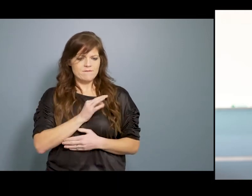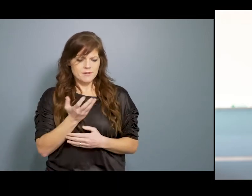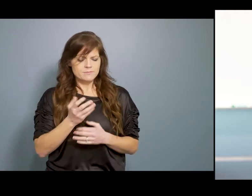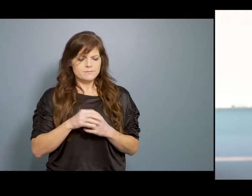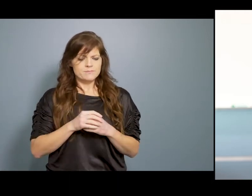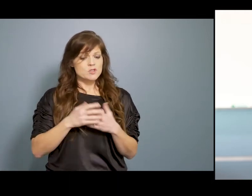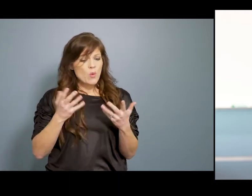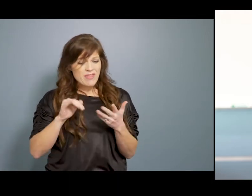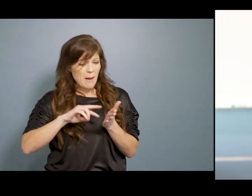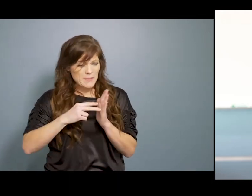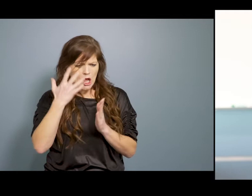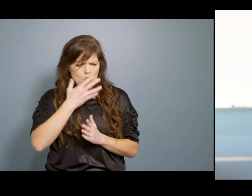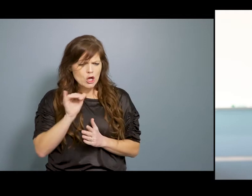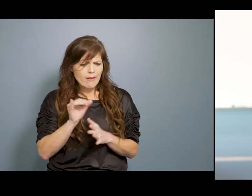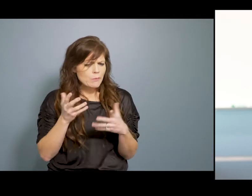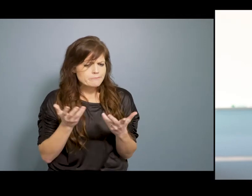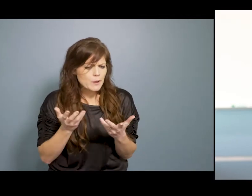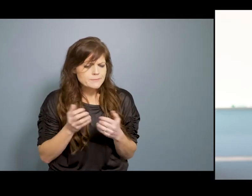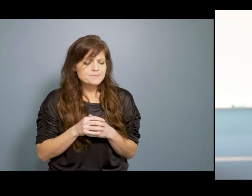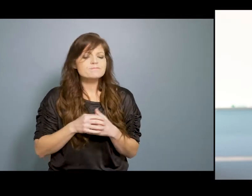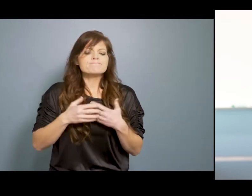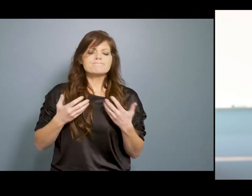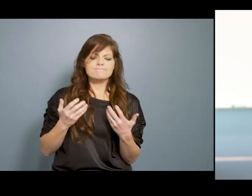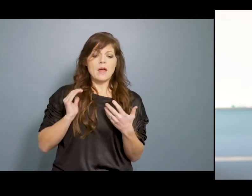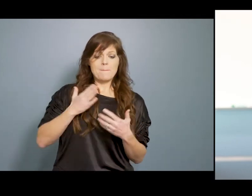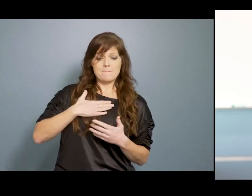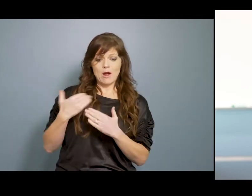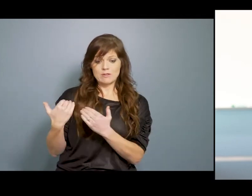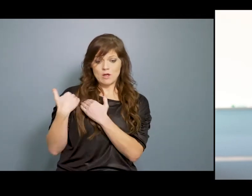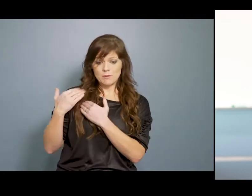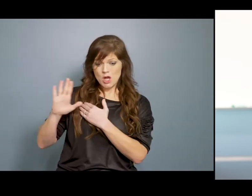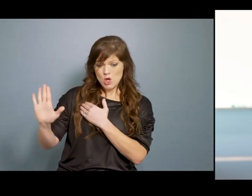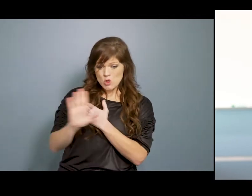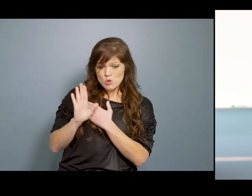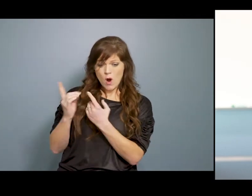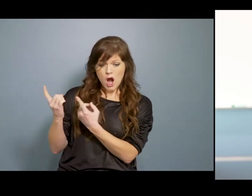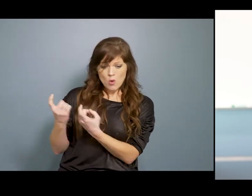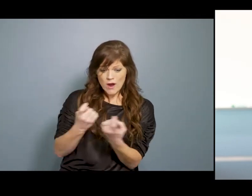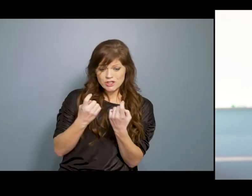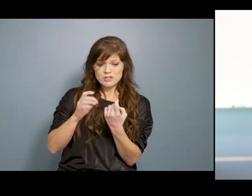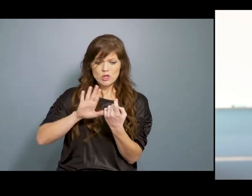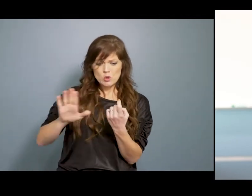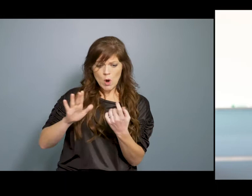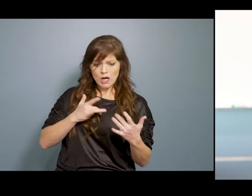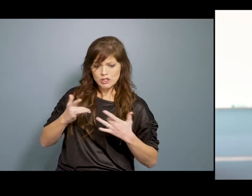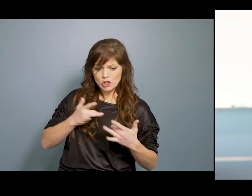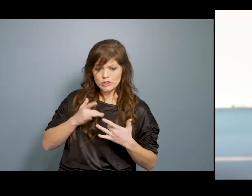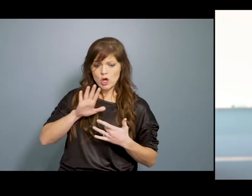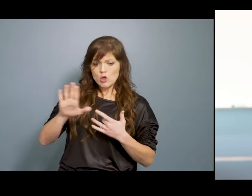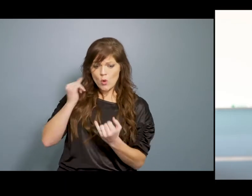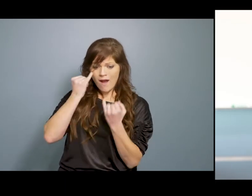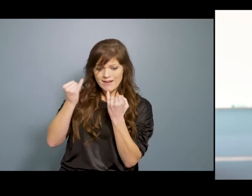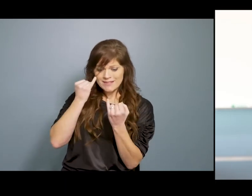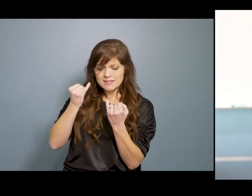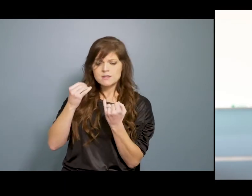So what does that mean? What do we do? Well, we take your questions and your issues and your concerns and even your ideas,